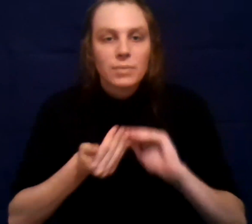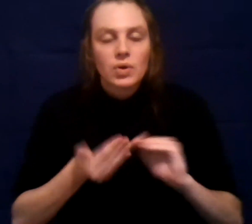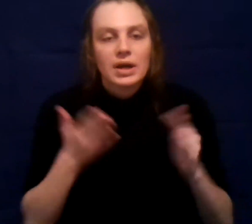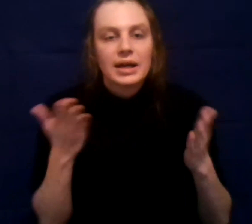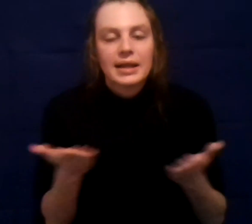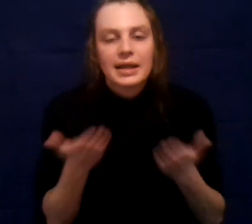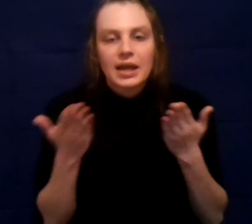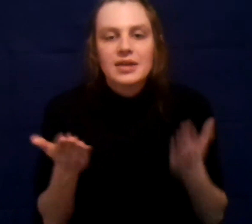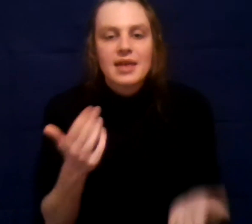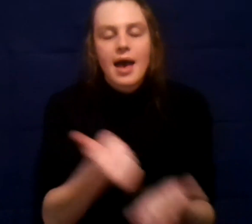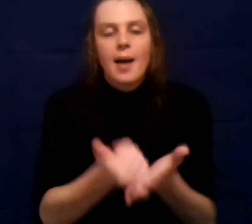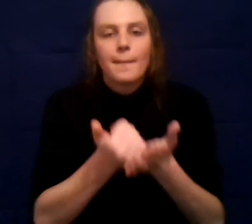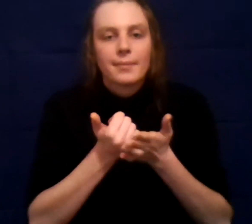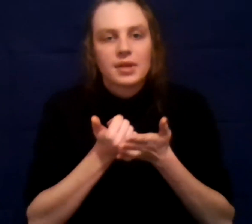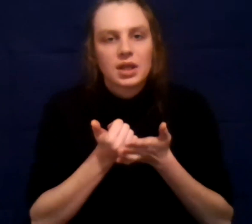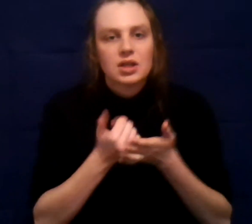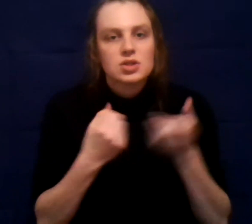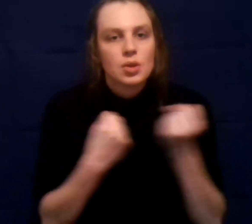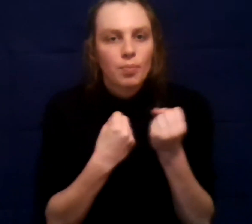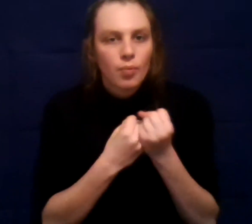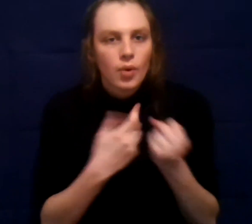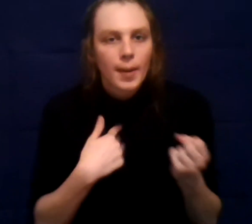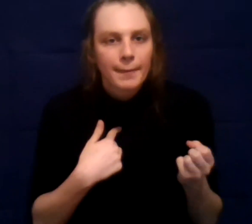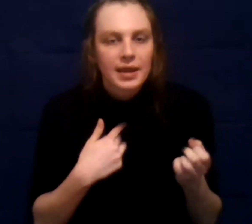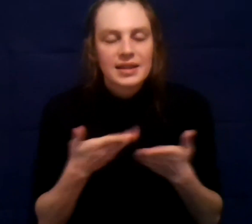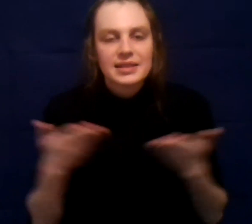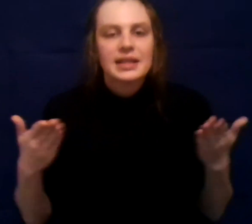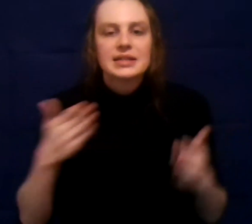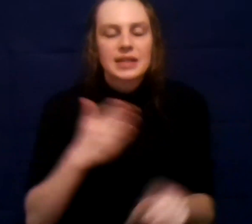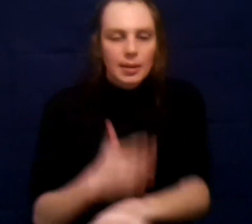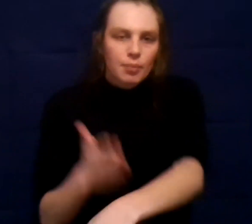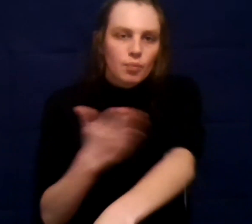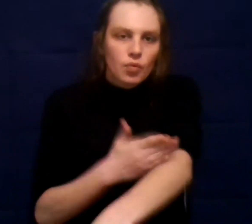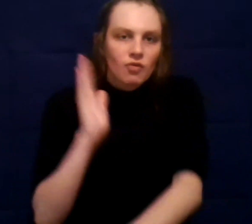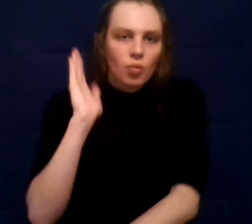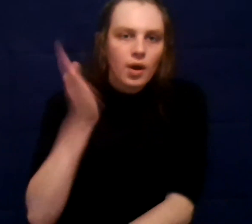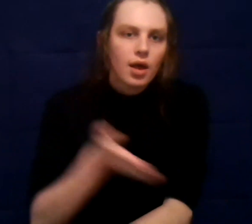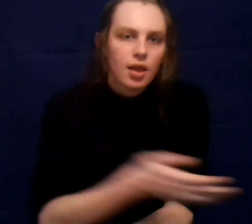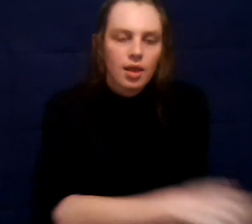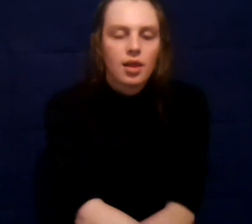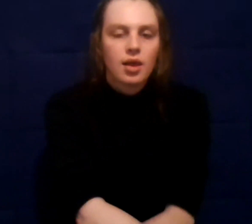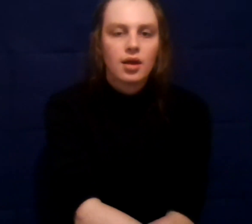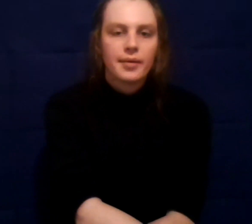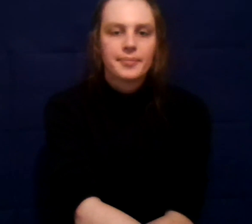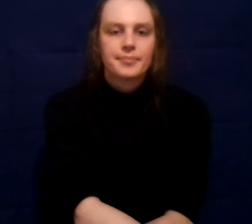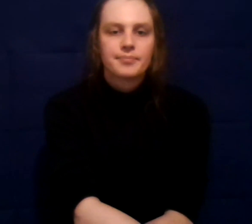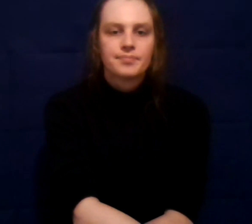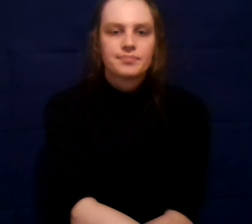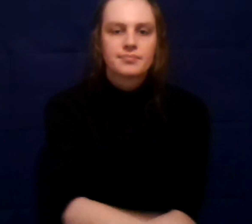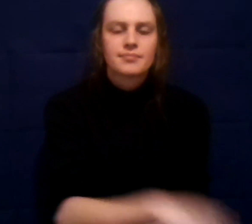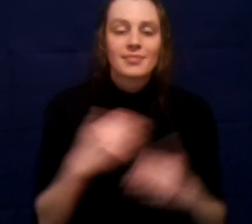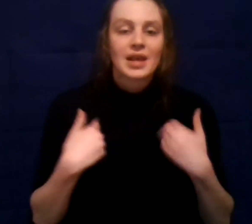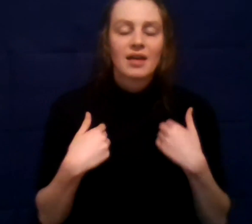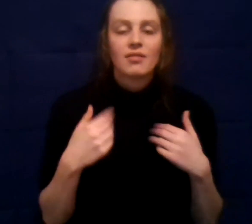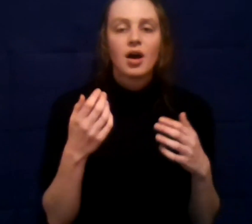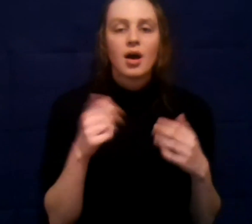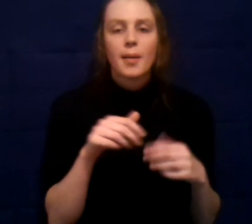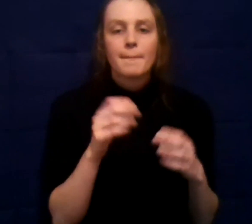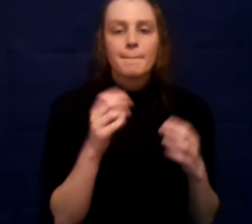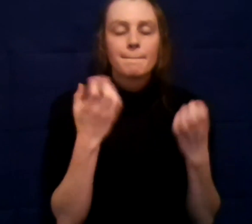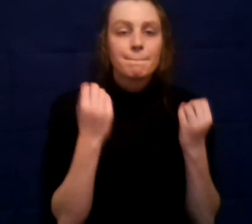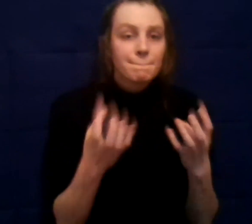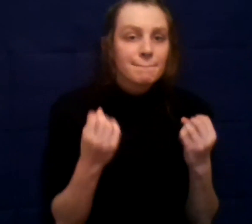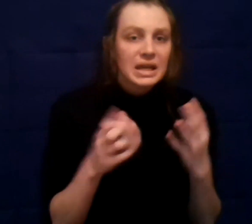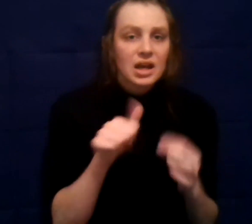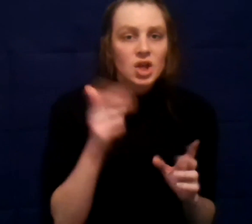that like things get better. And you have all these other people who, you